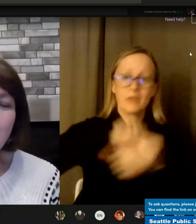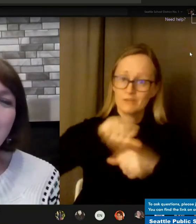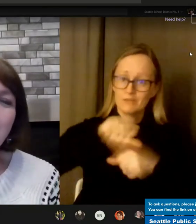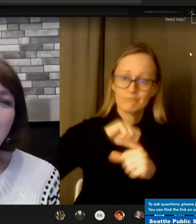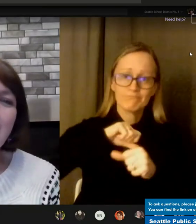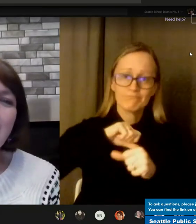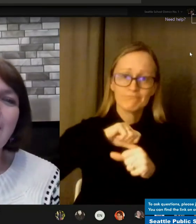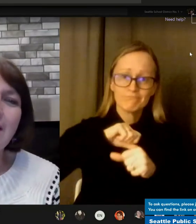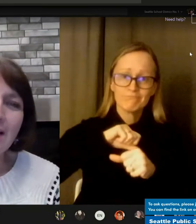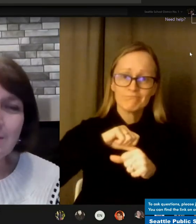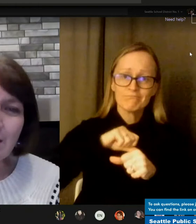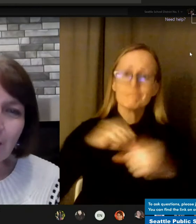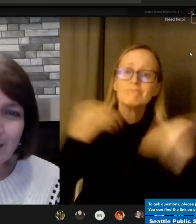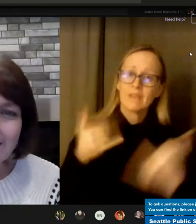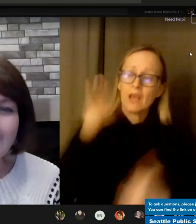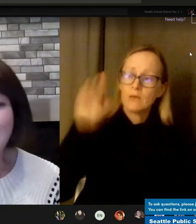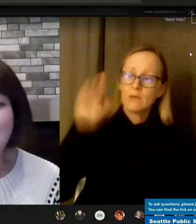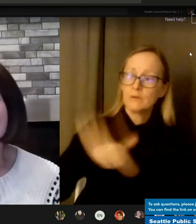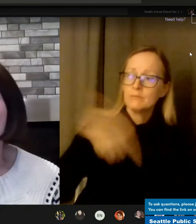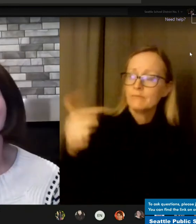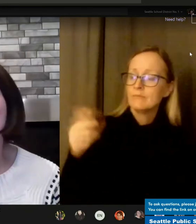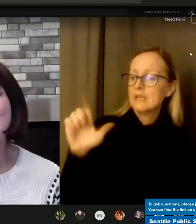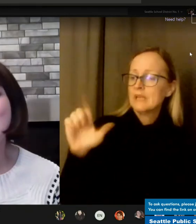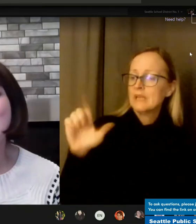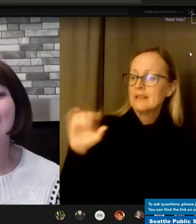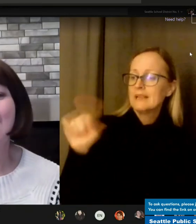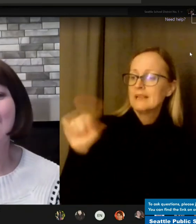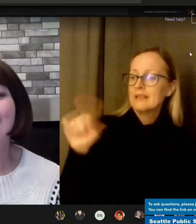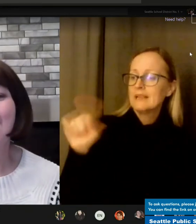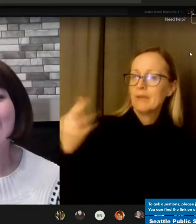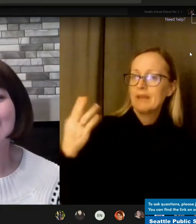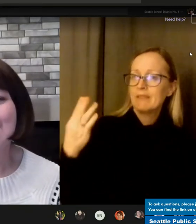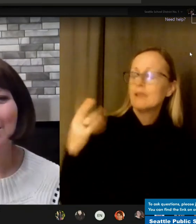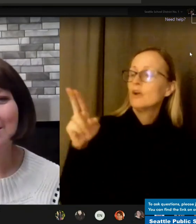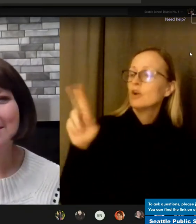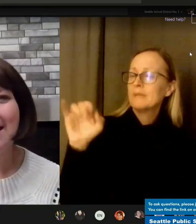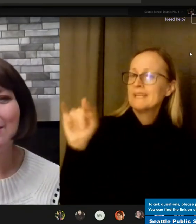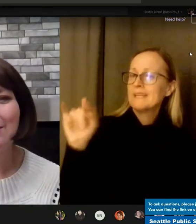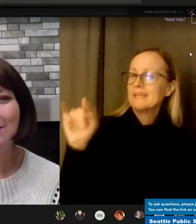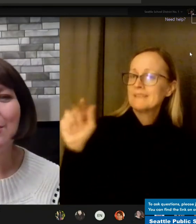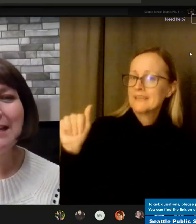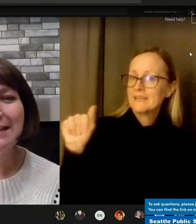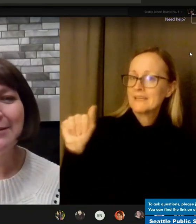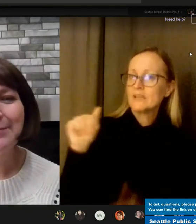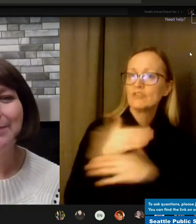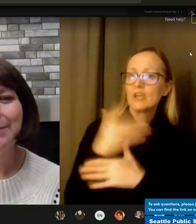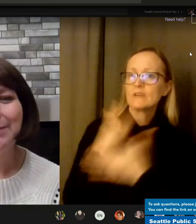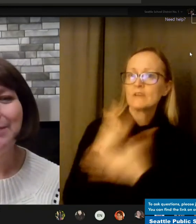to Elizabeth Ermanita to share updates on our EL supports. Thanks for being here.